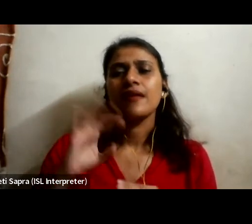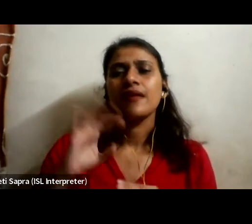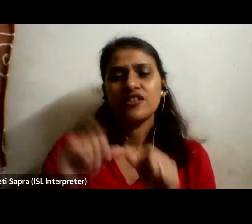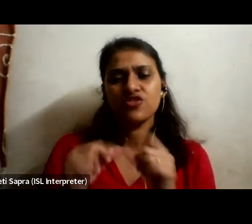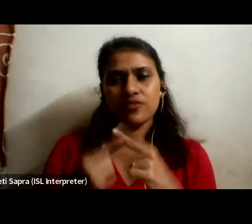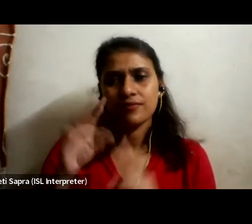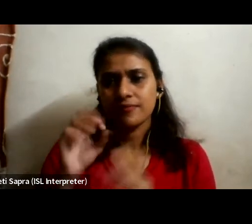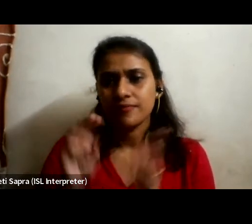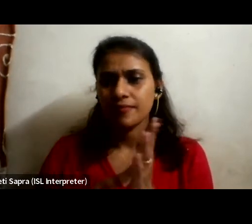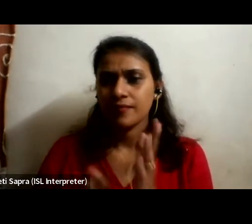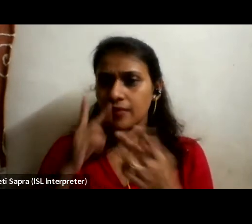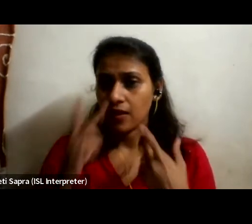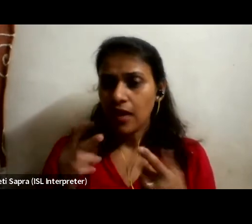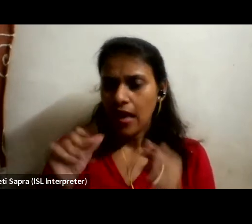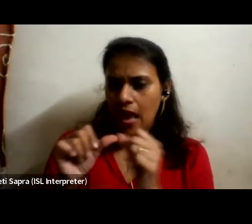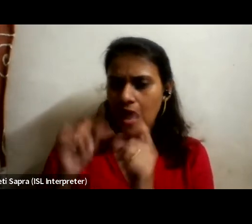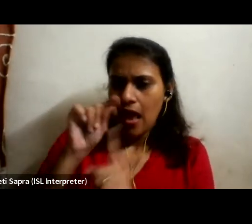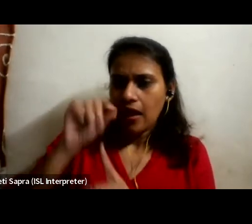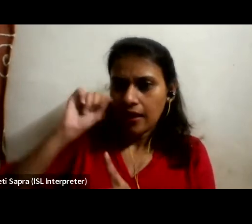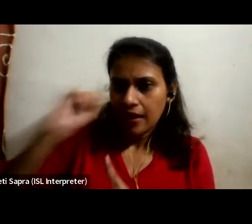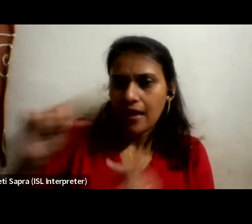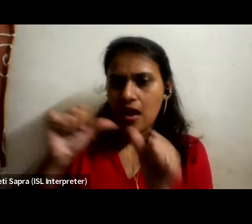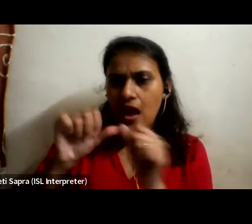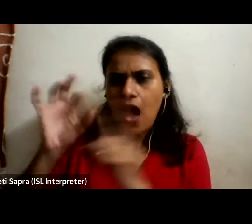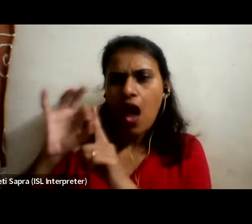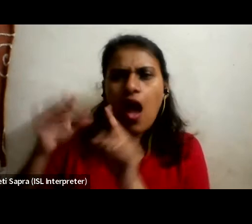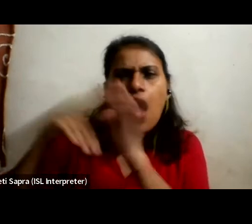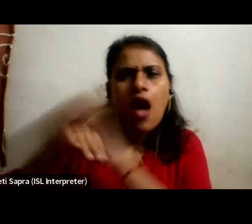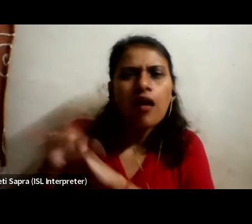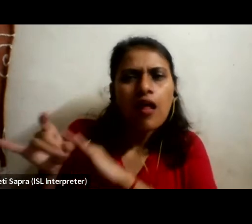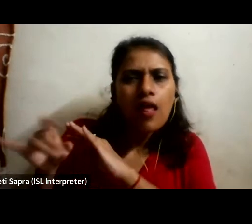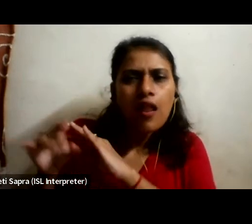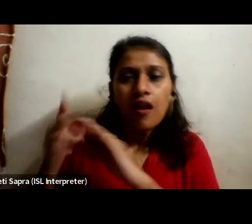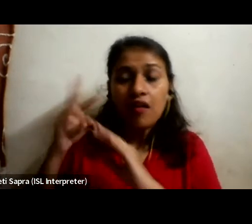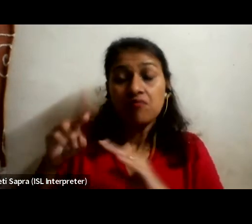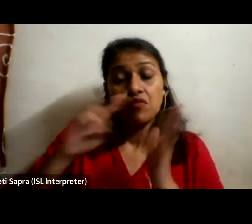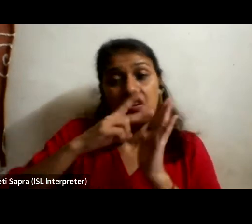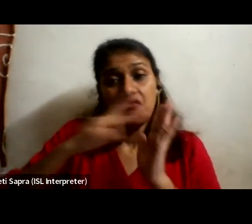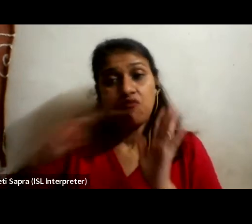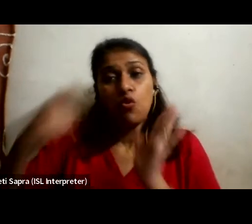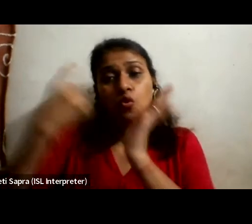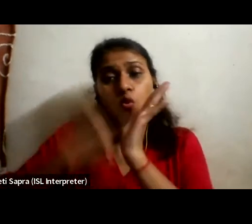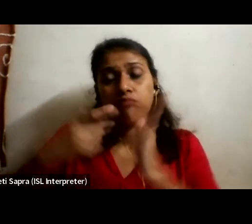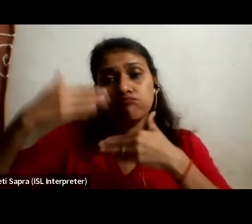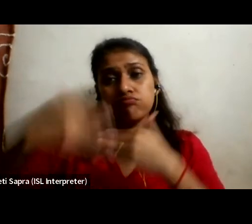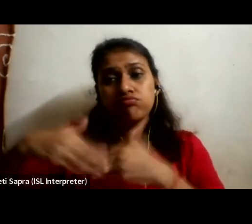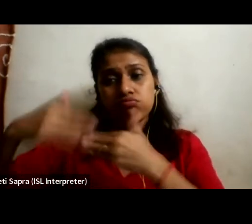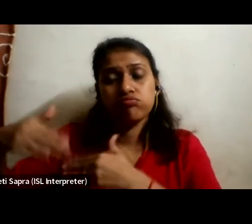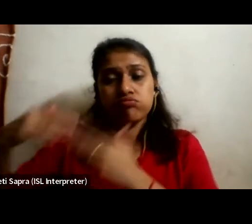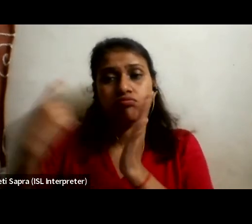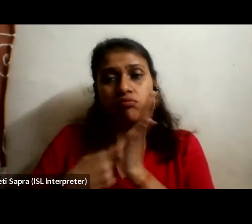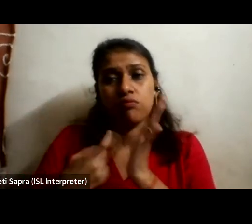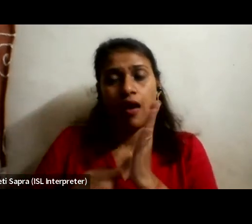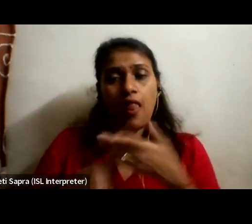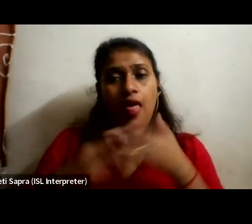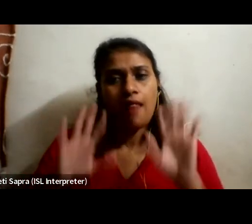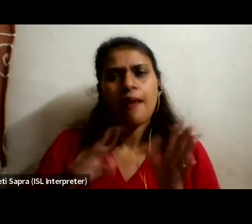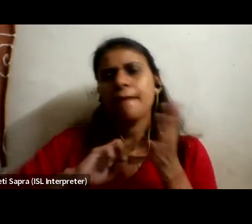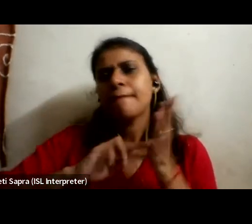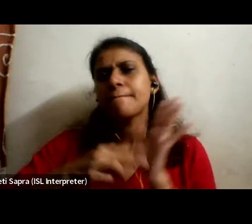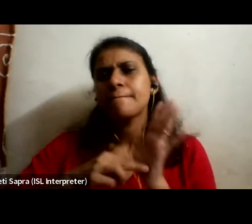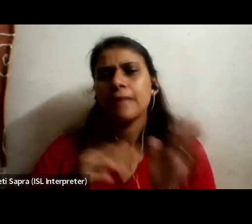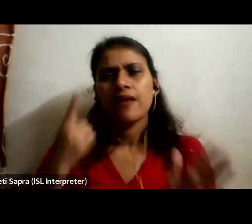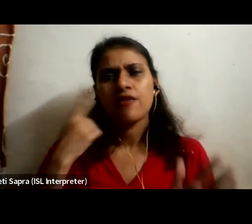at the application of AI systems across various jurisdictions as these come into force, and what that means for